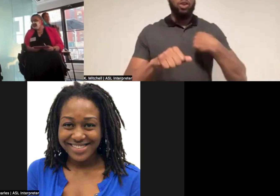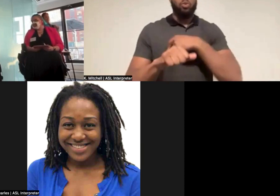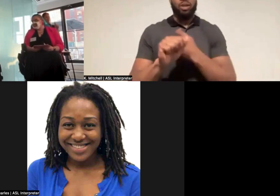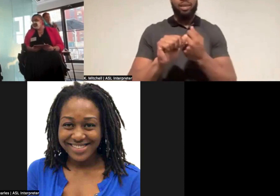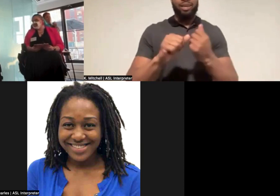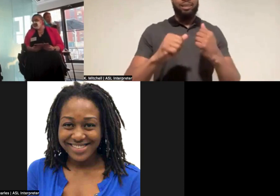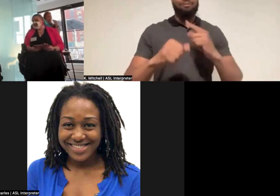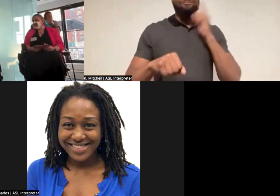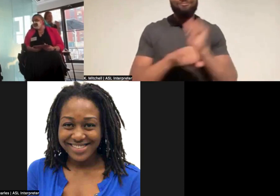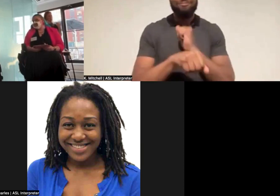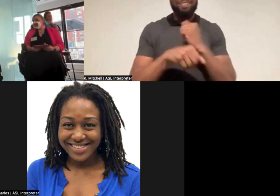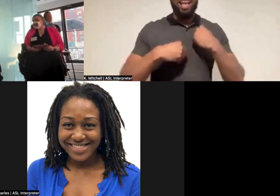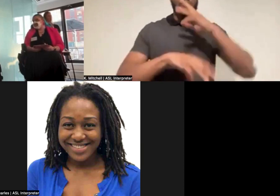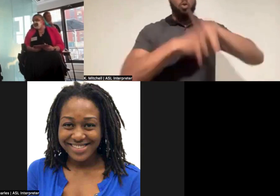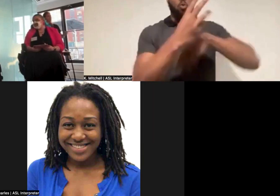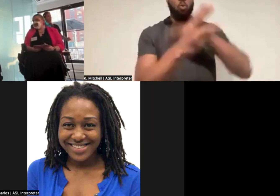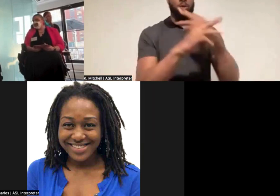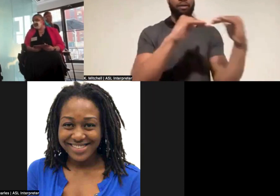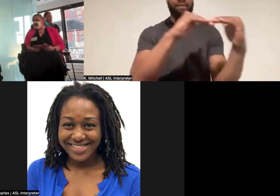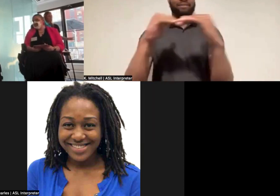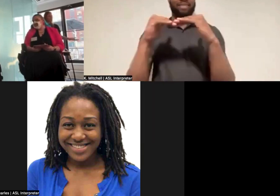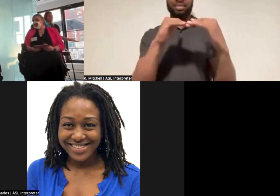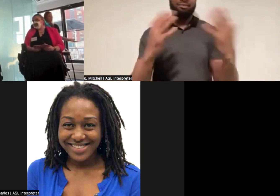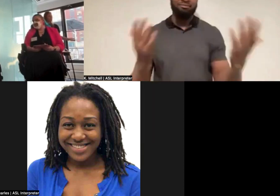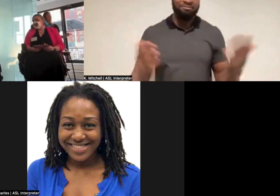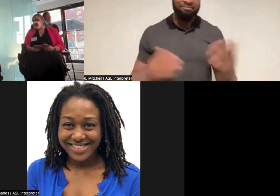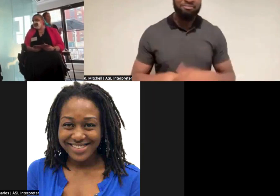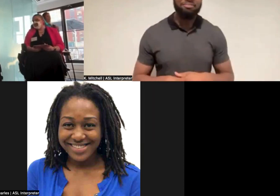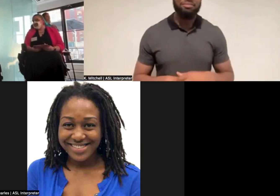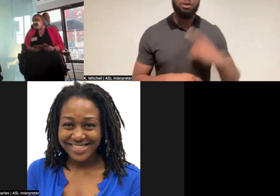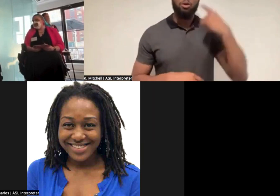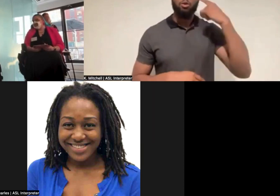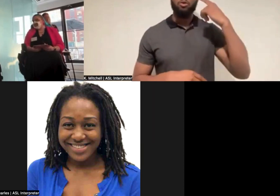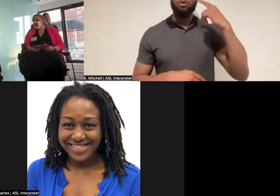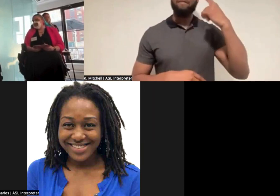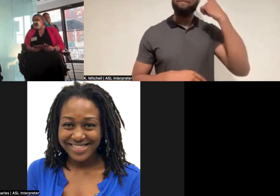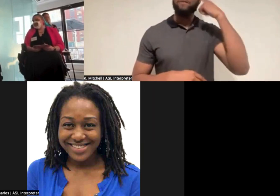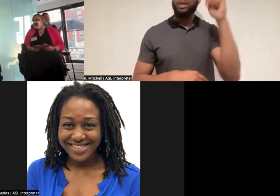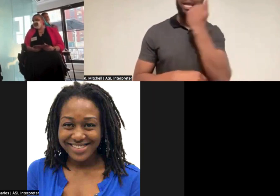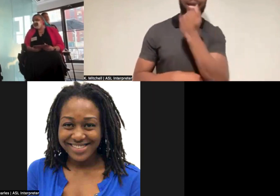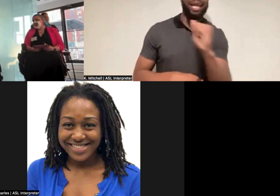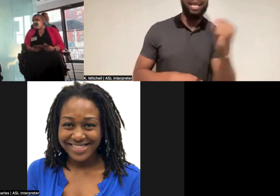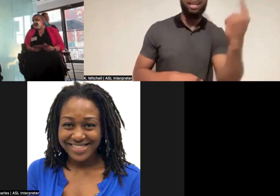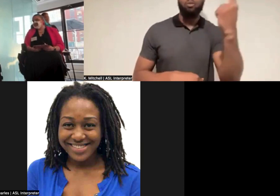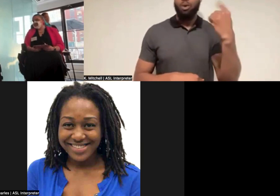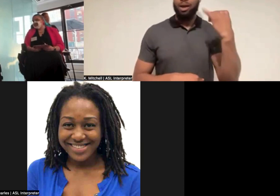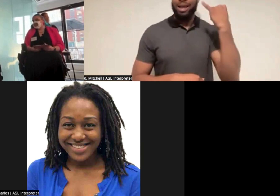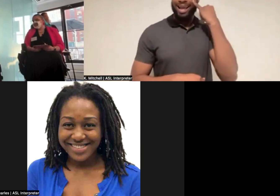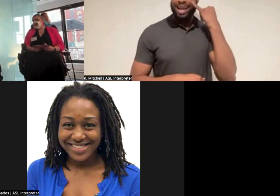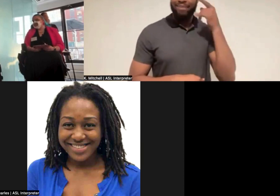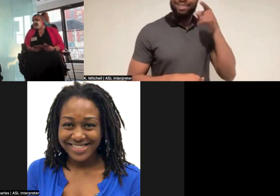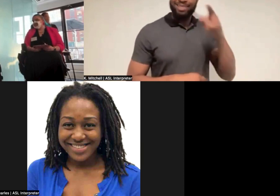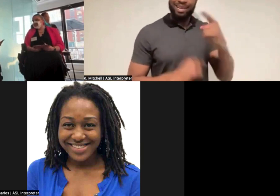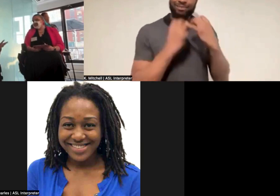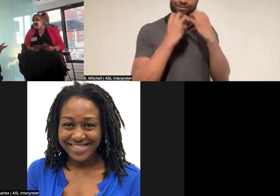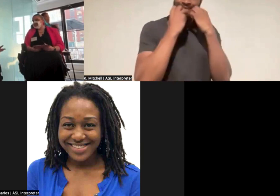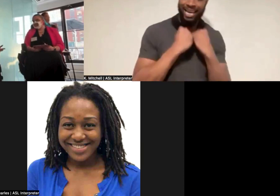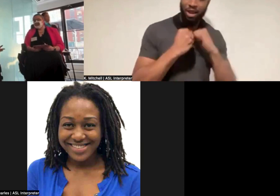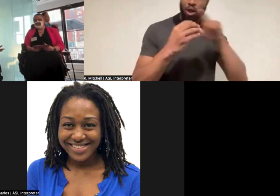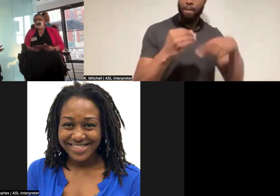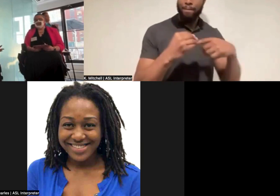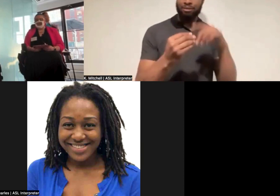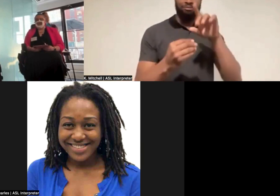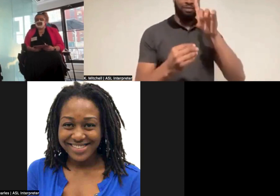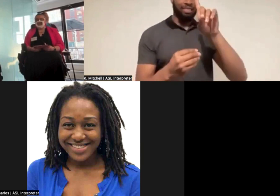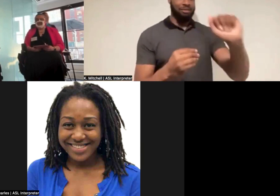any attorney that is in this work and cares about the pursuit of justice would not turn away because it is a big giant on